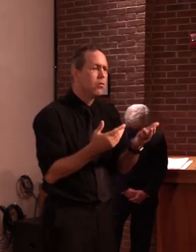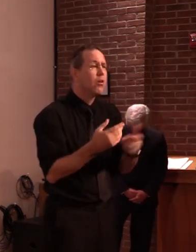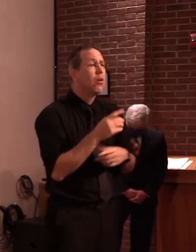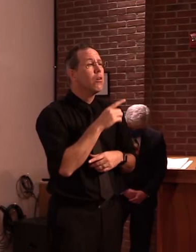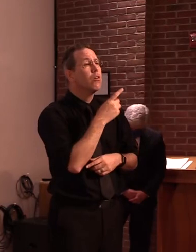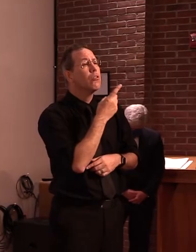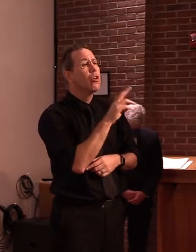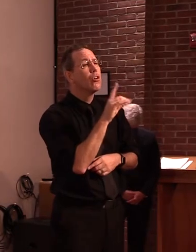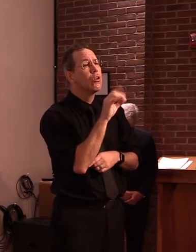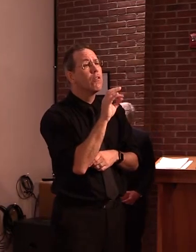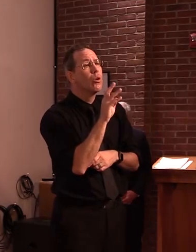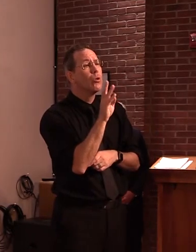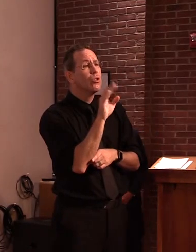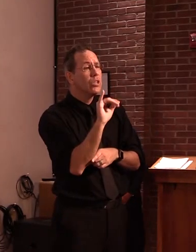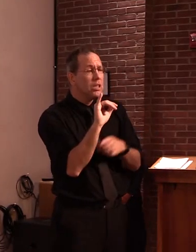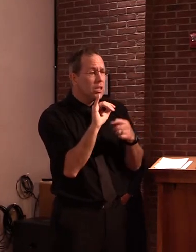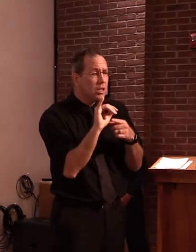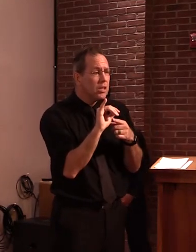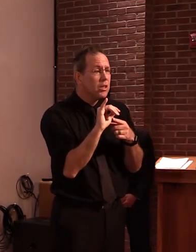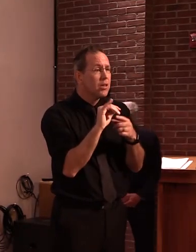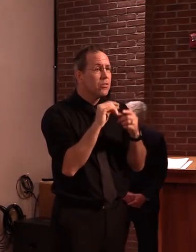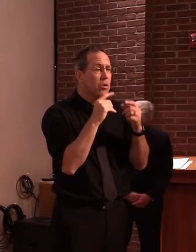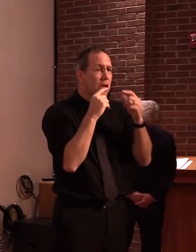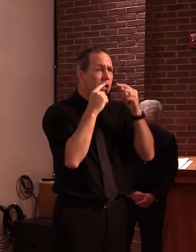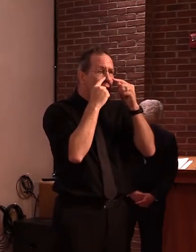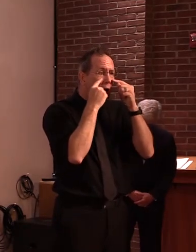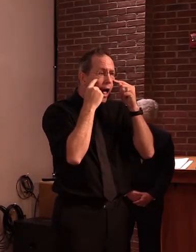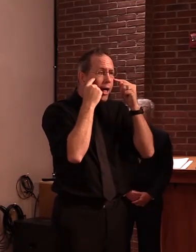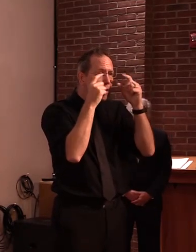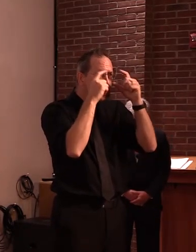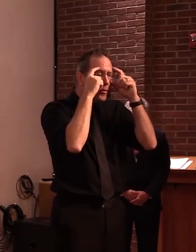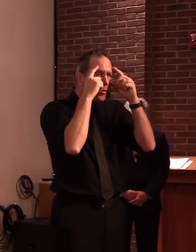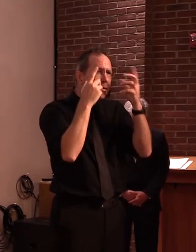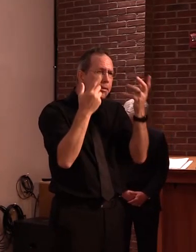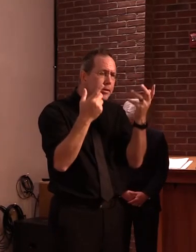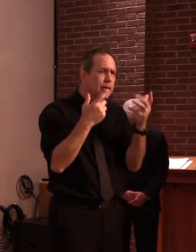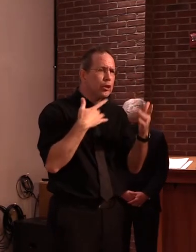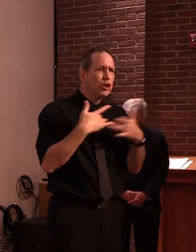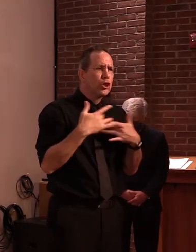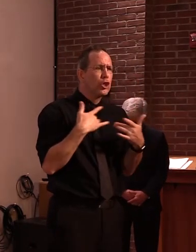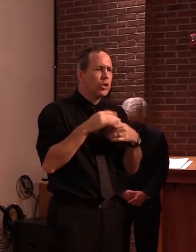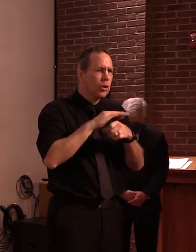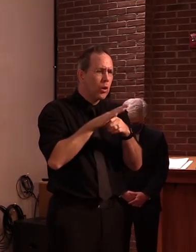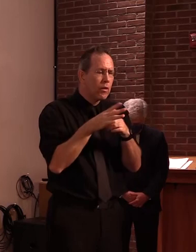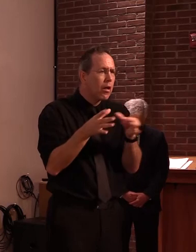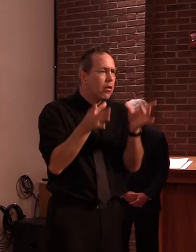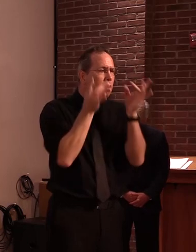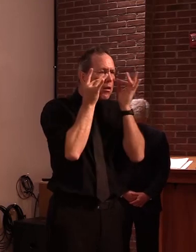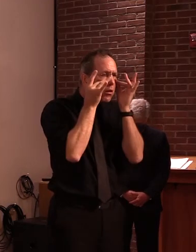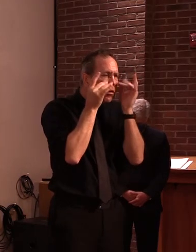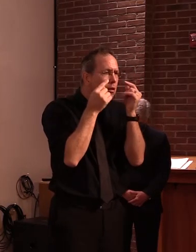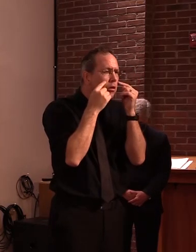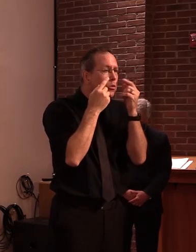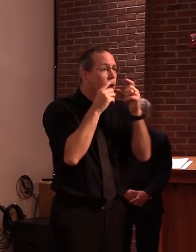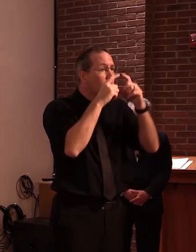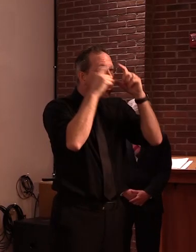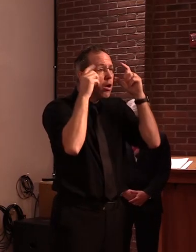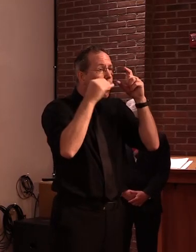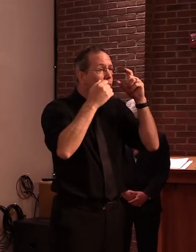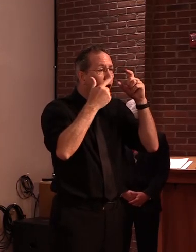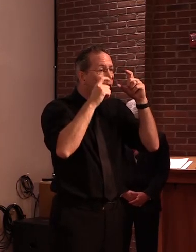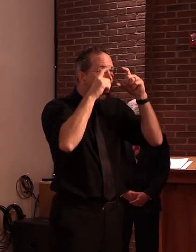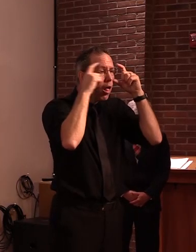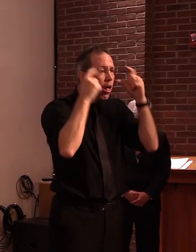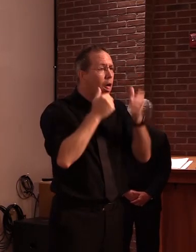A prime vector, and that, you know, that goggles, you know, are very important, and it